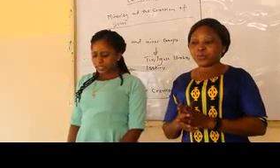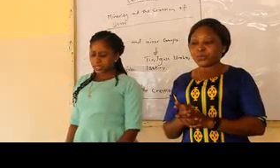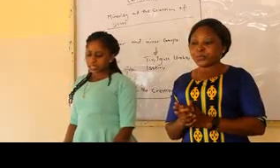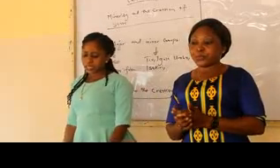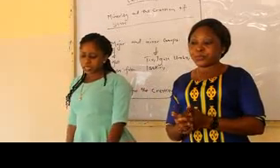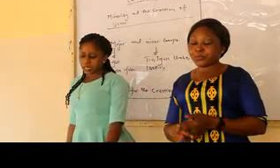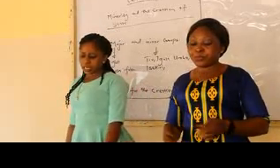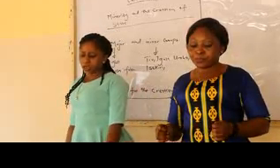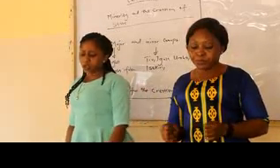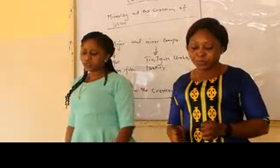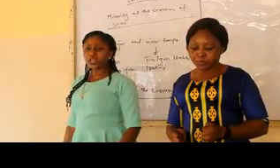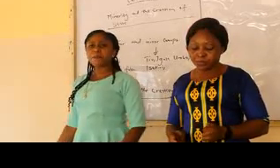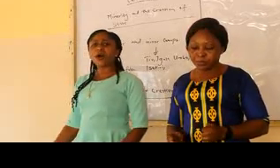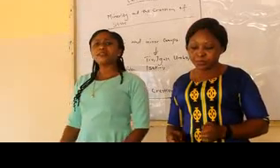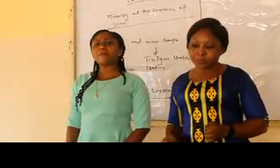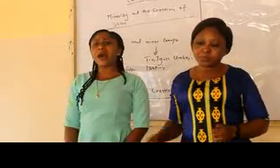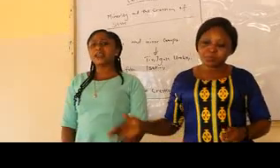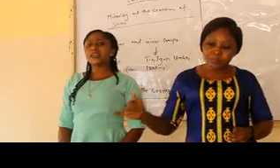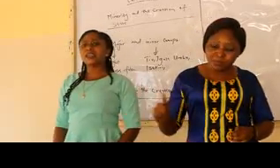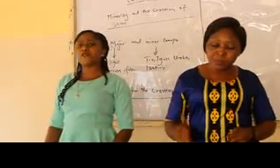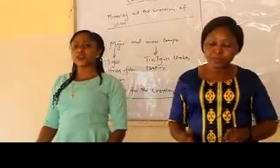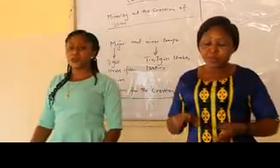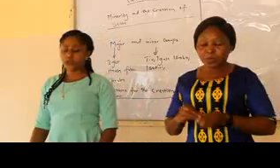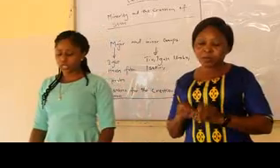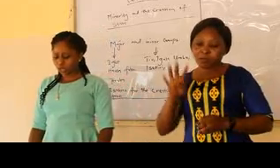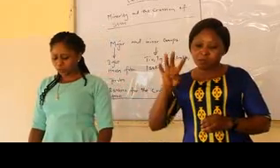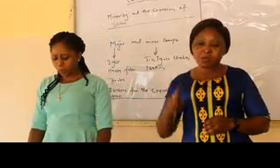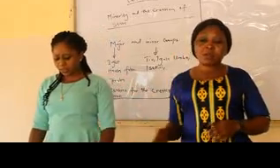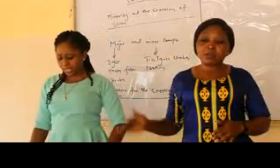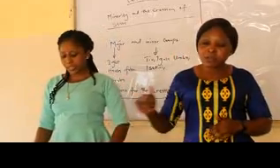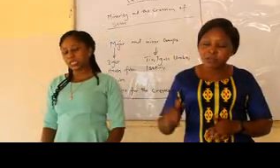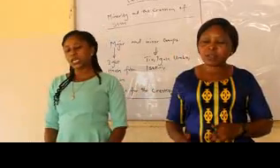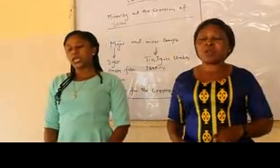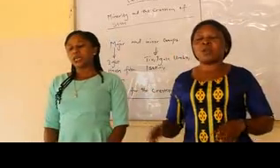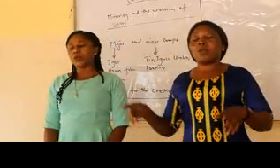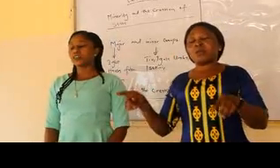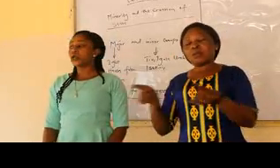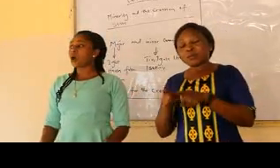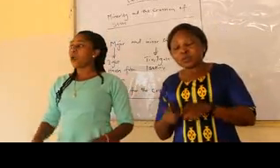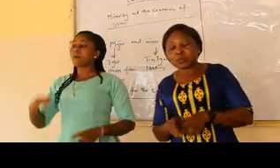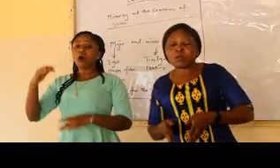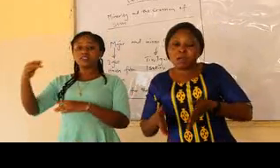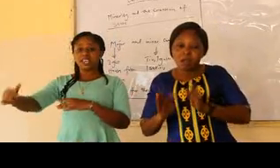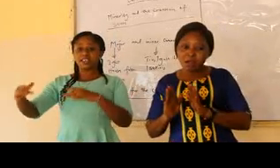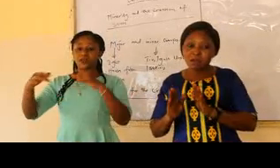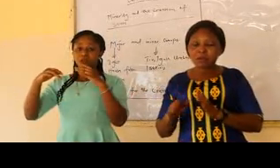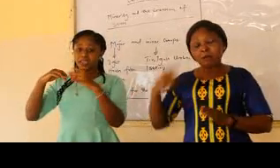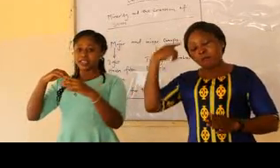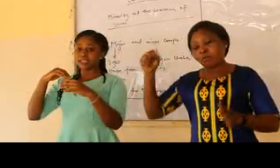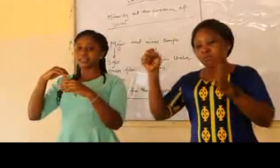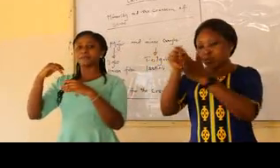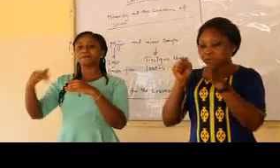that, they also keep on demanding for the creation of more states because they know that when more states